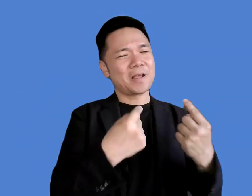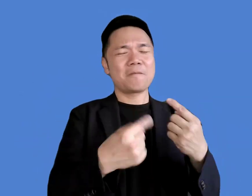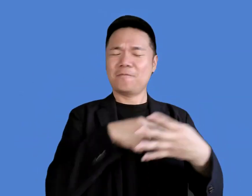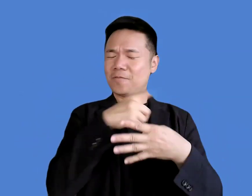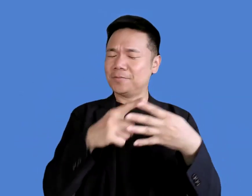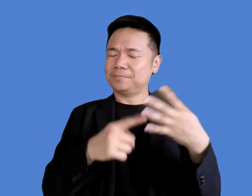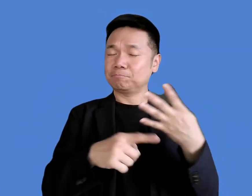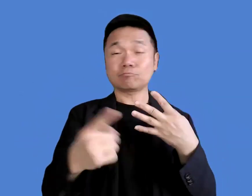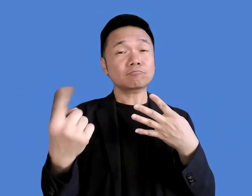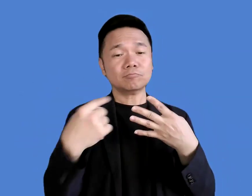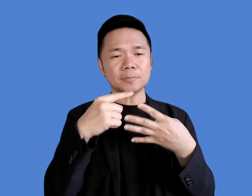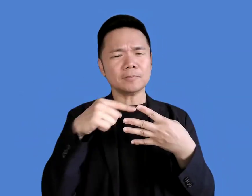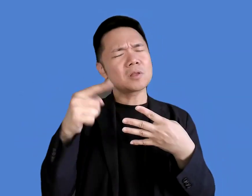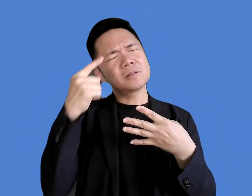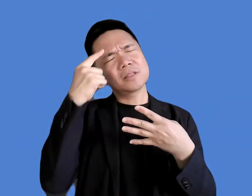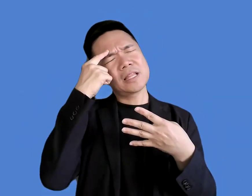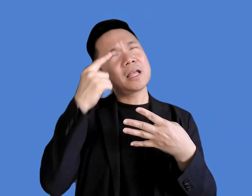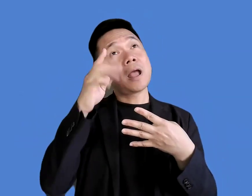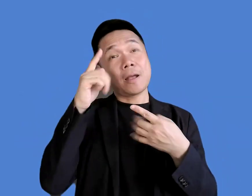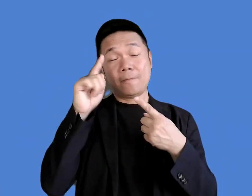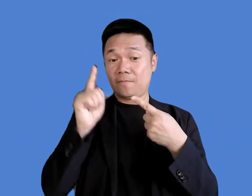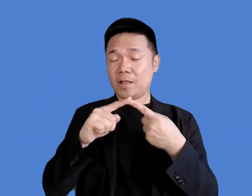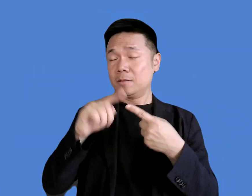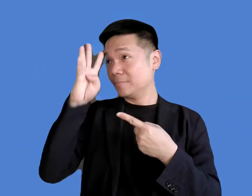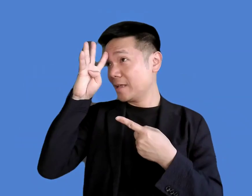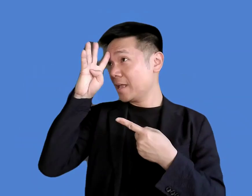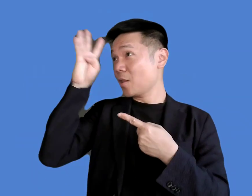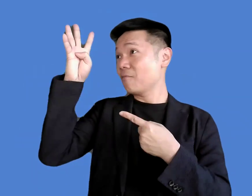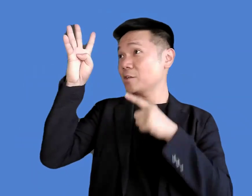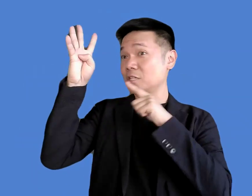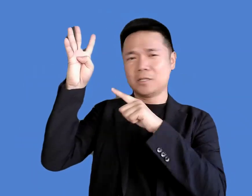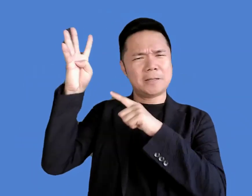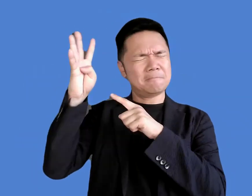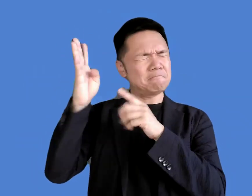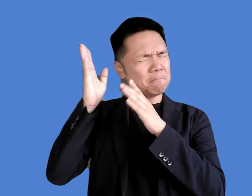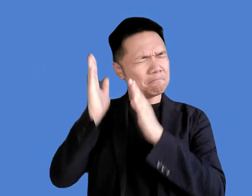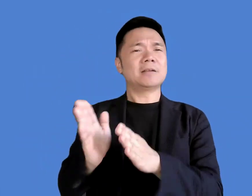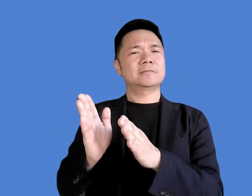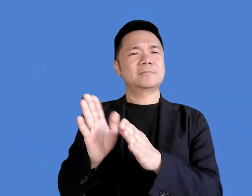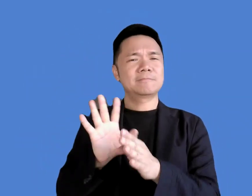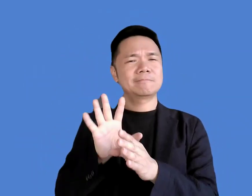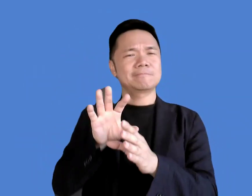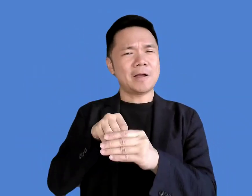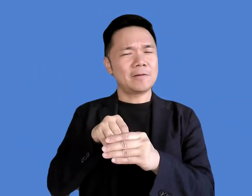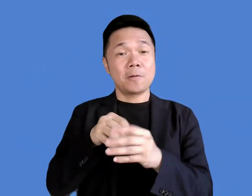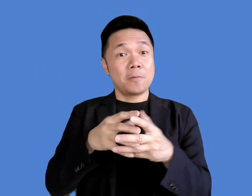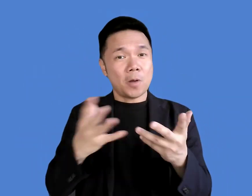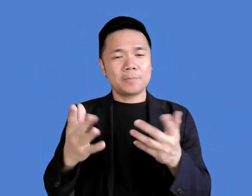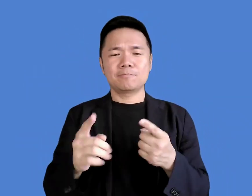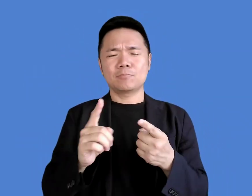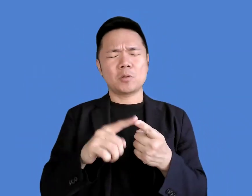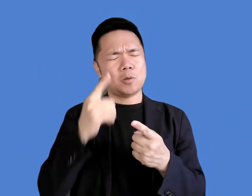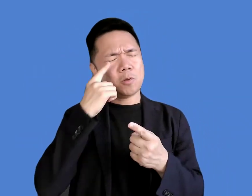asked some of you where you thought innovation and new approaches are needed most. We know that more action needs to be done. We know